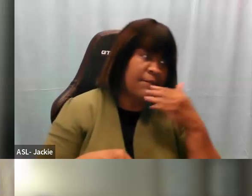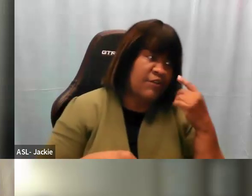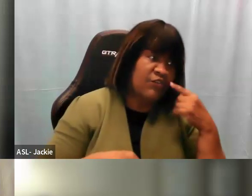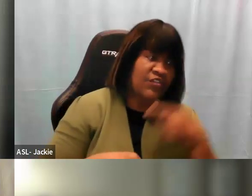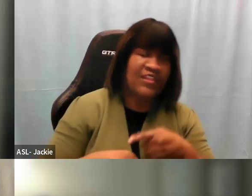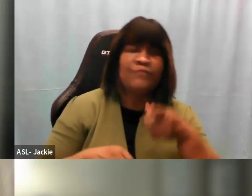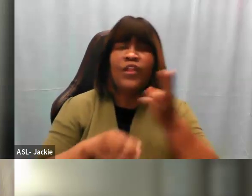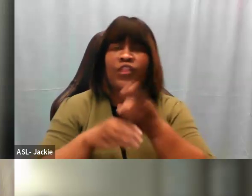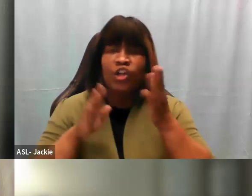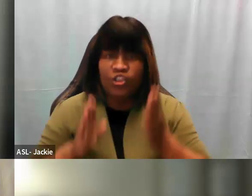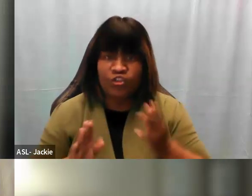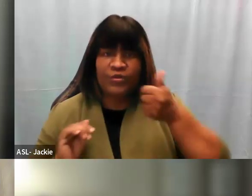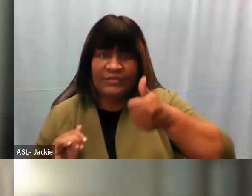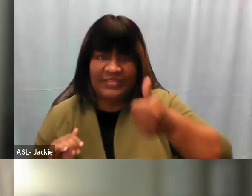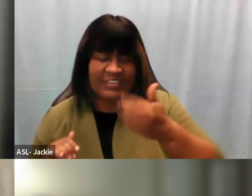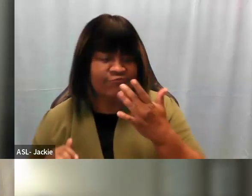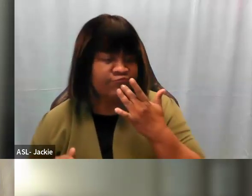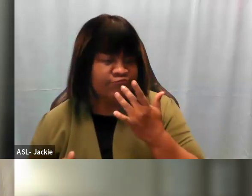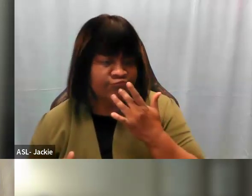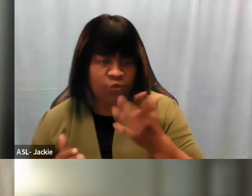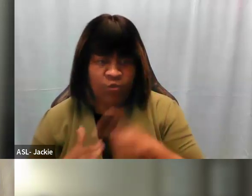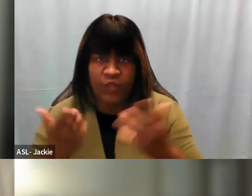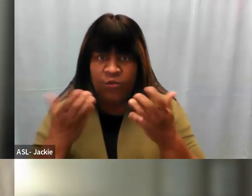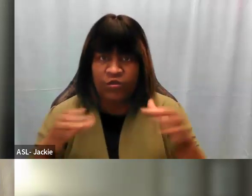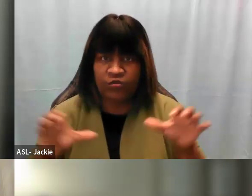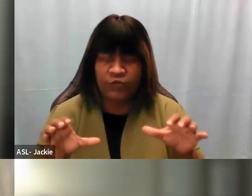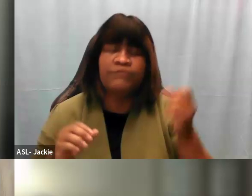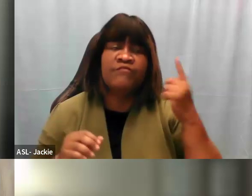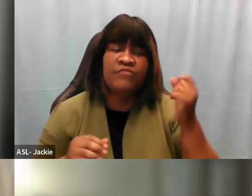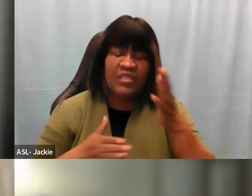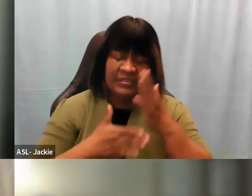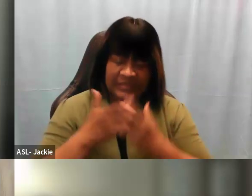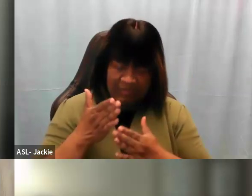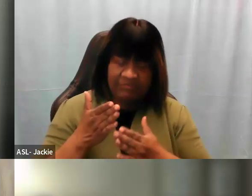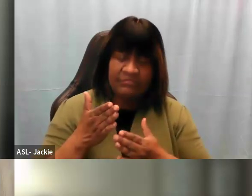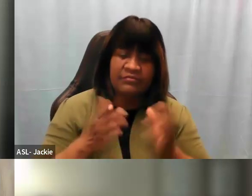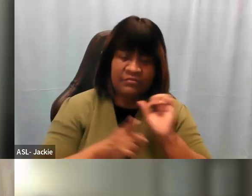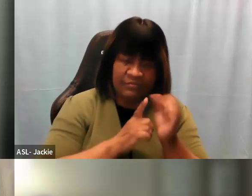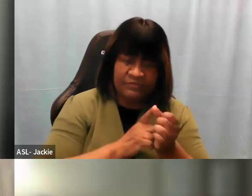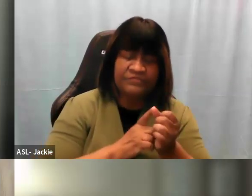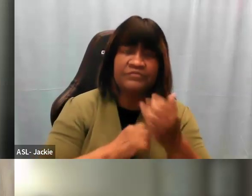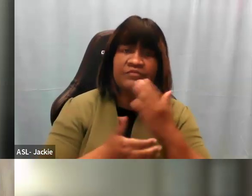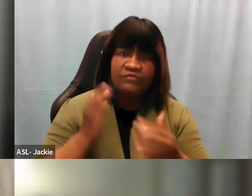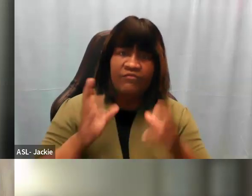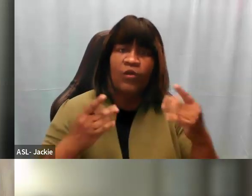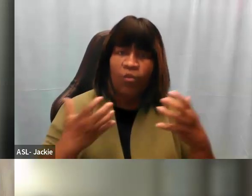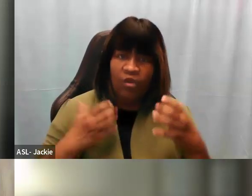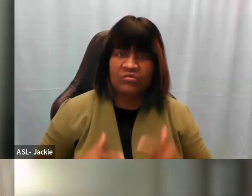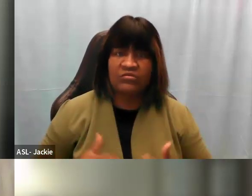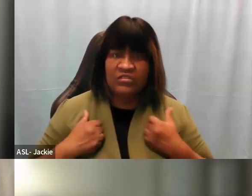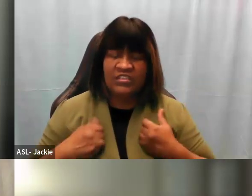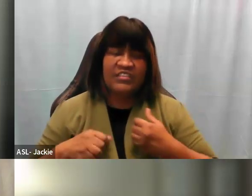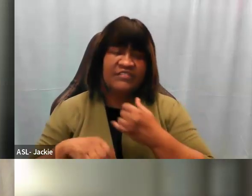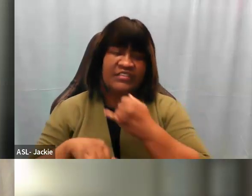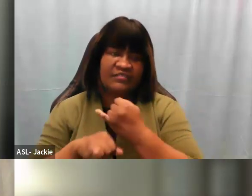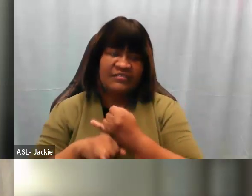to the consumer to choose that. Now, there are some situations that people want to live in institutions. I know of a gentleman that does not want